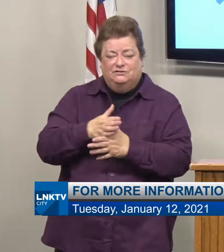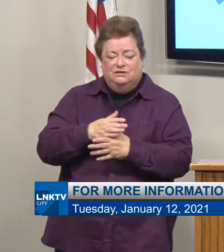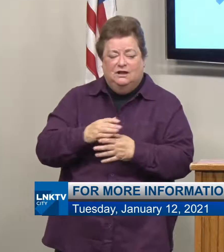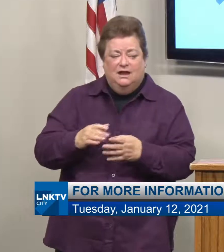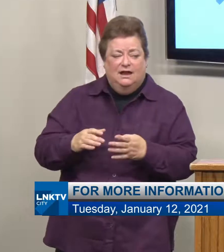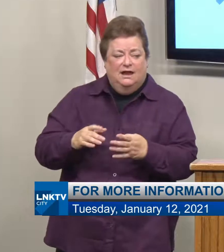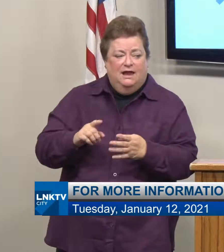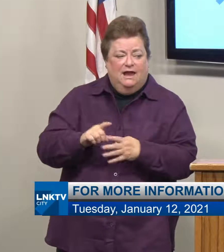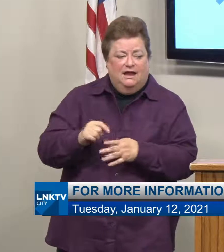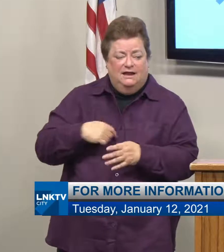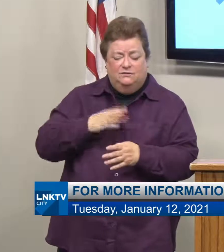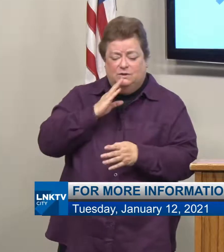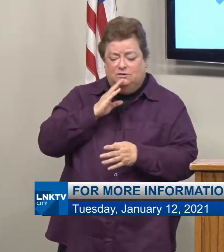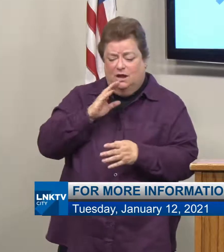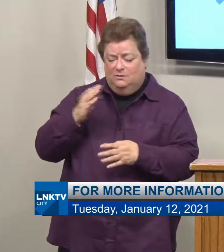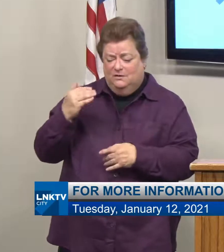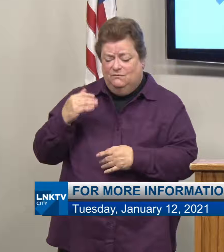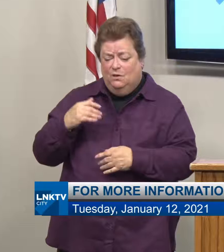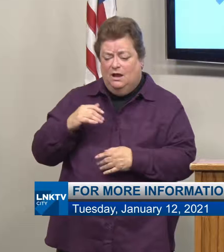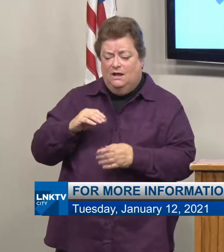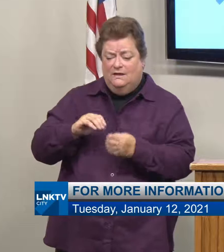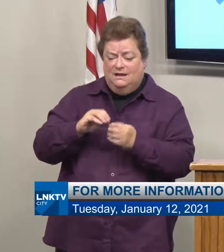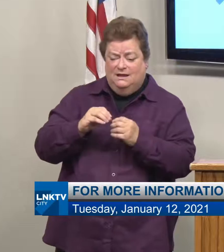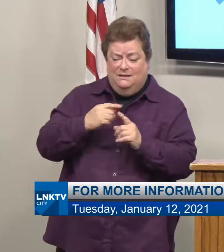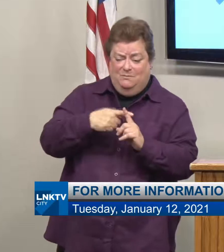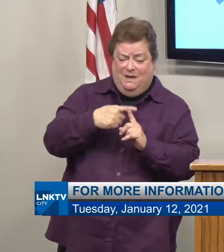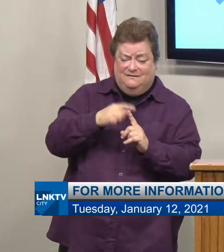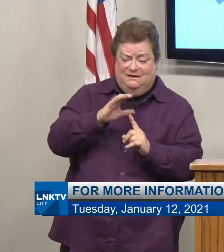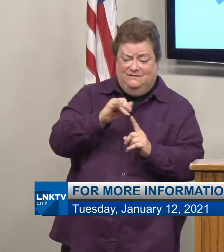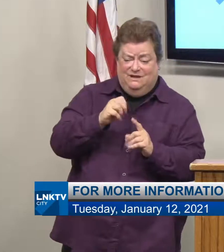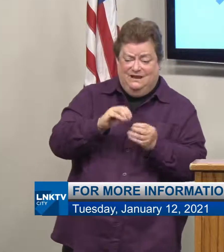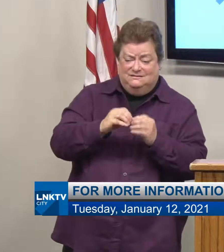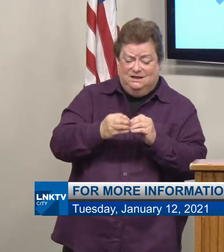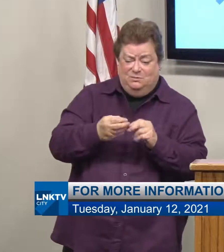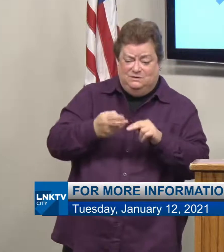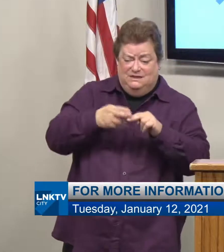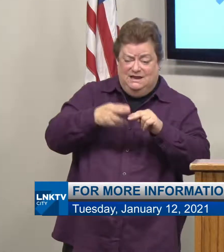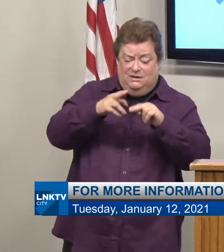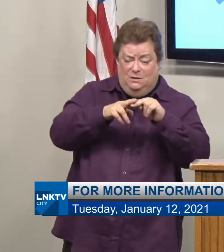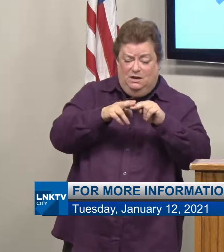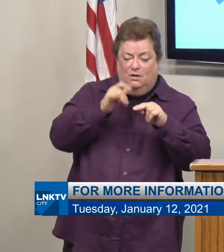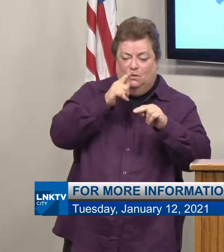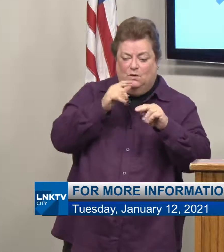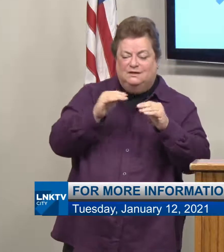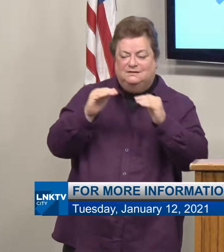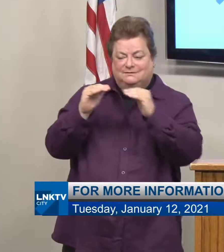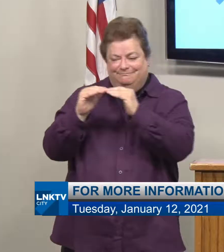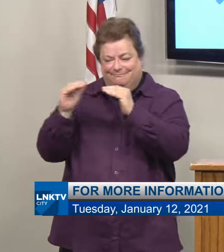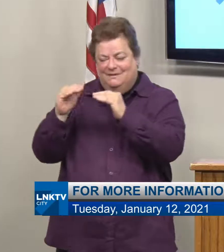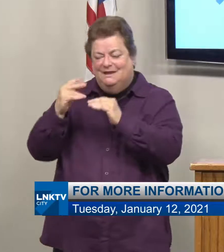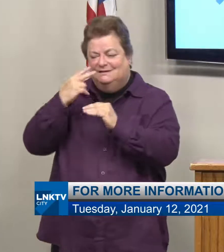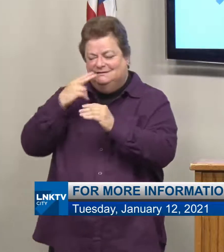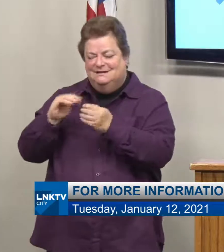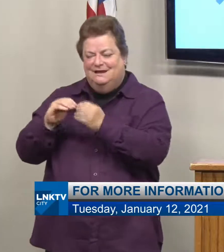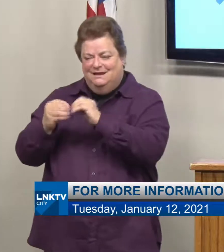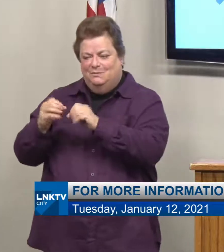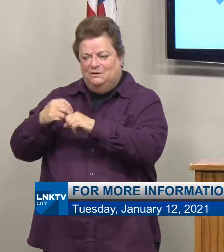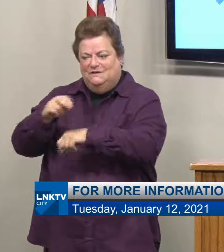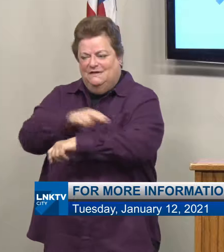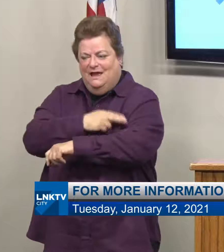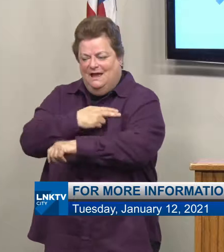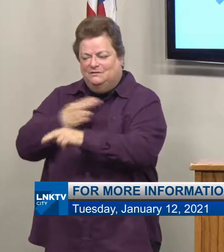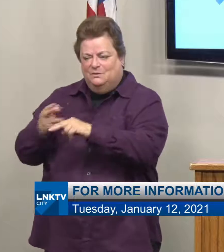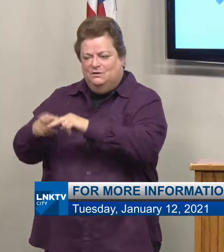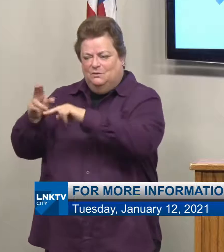spoken before, as our case numbers increase, you're going to start seeing an equal increase in hospitalizations. So